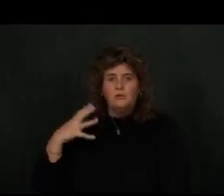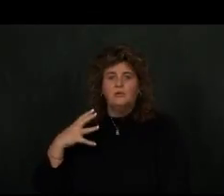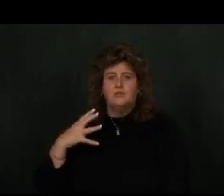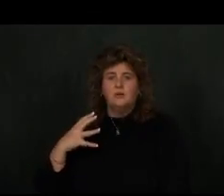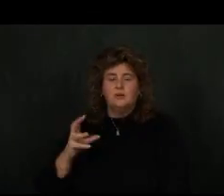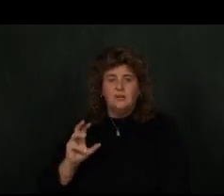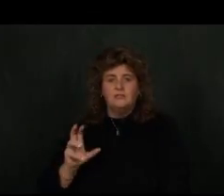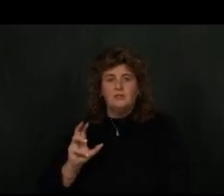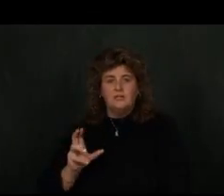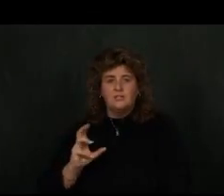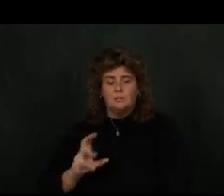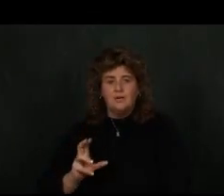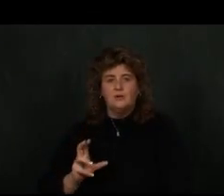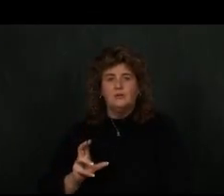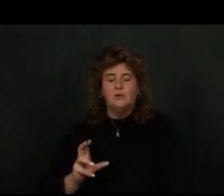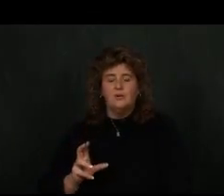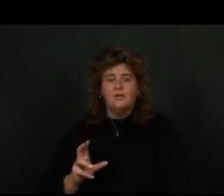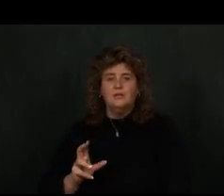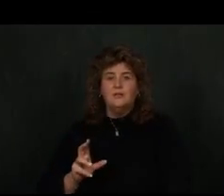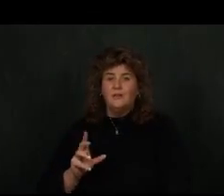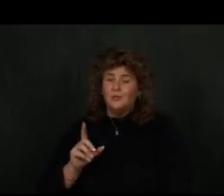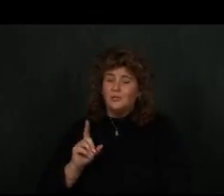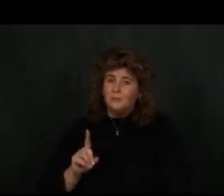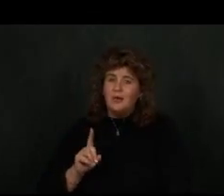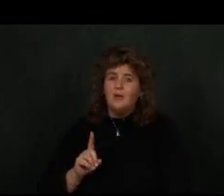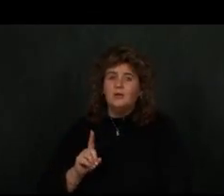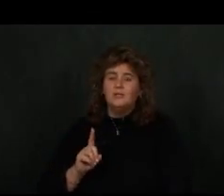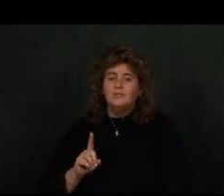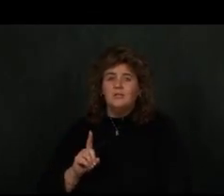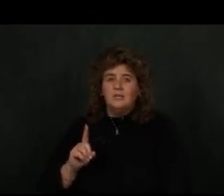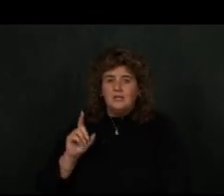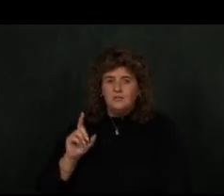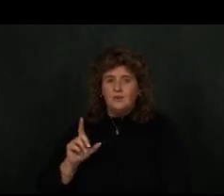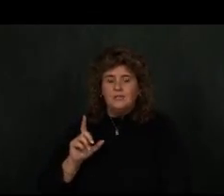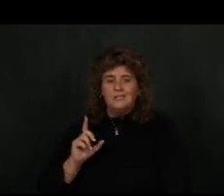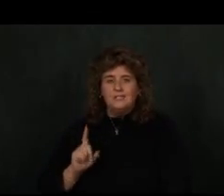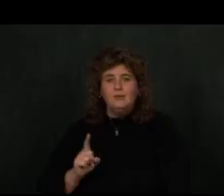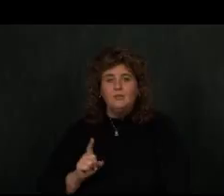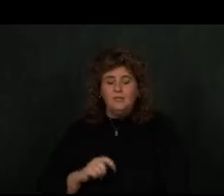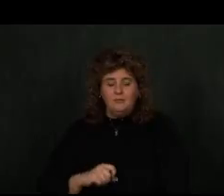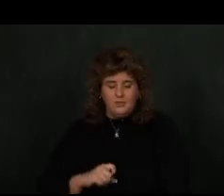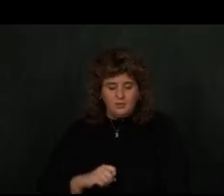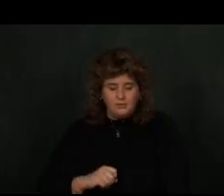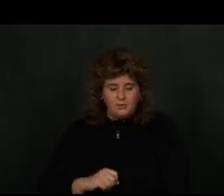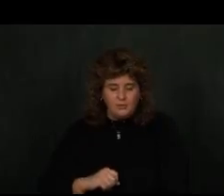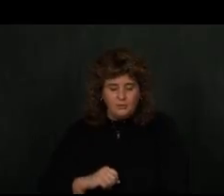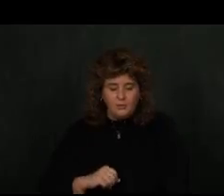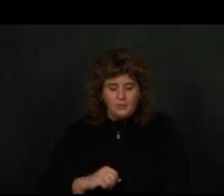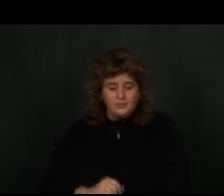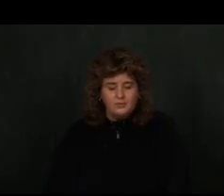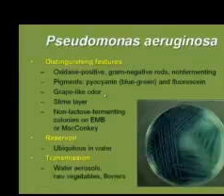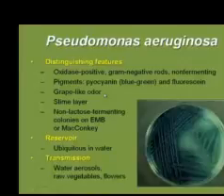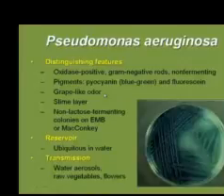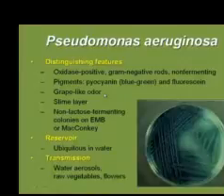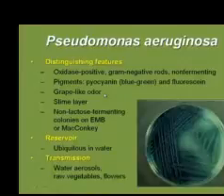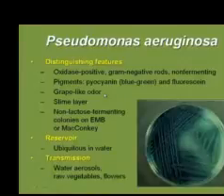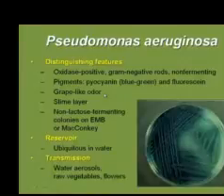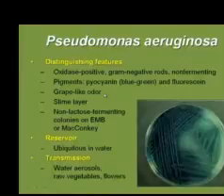there's Pseudomonas there because of that smell, all right? So the smell is a very distinguishing feature for